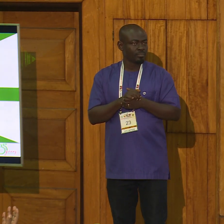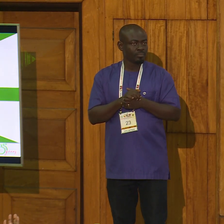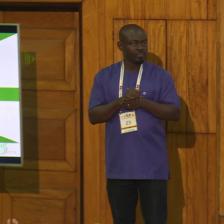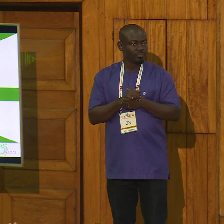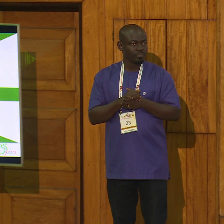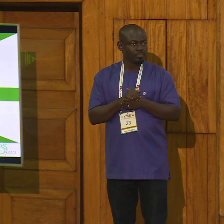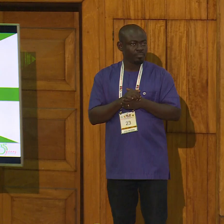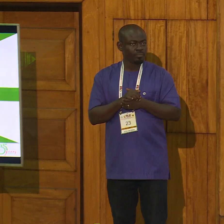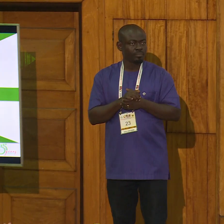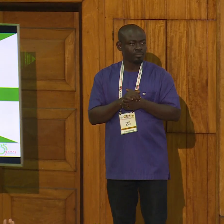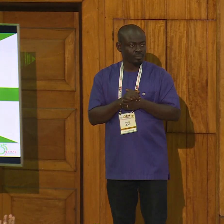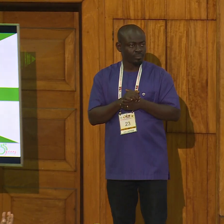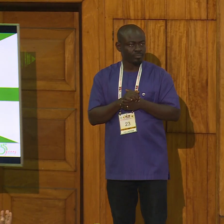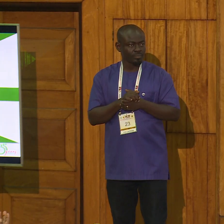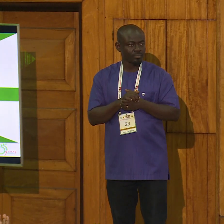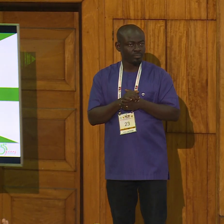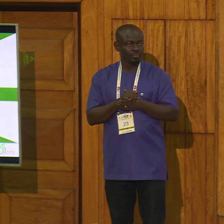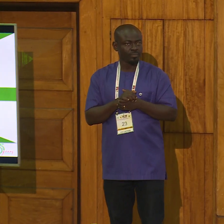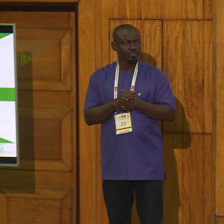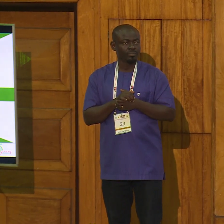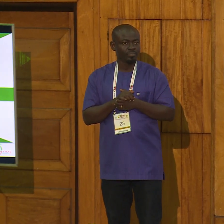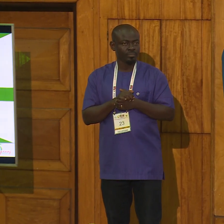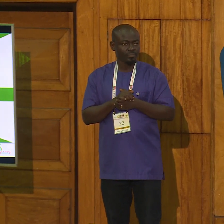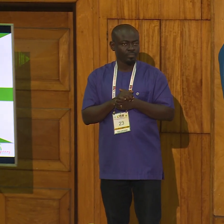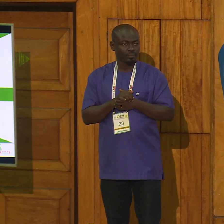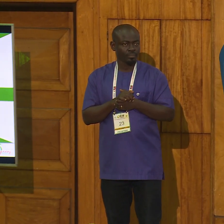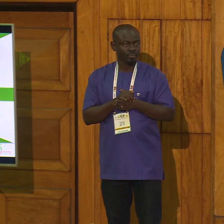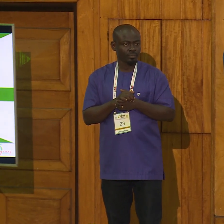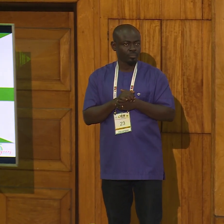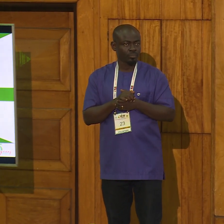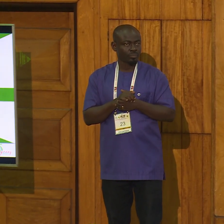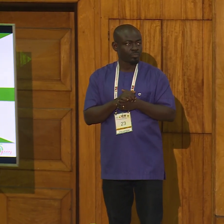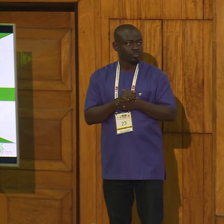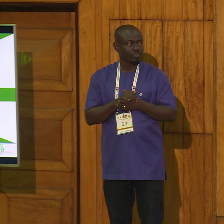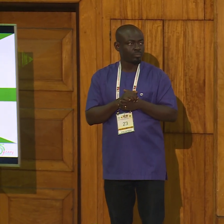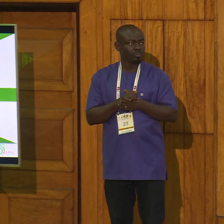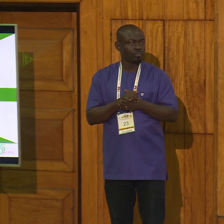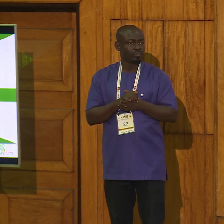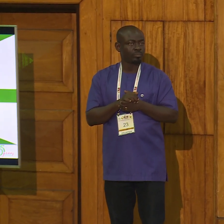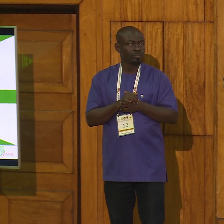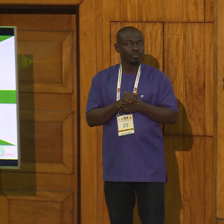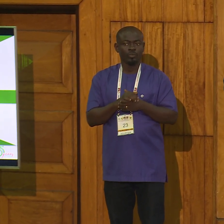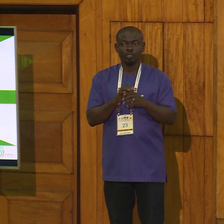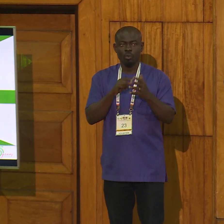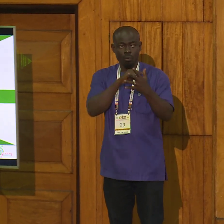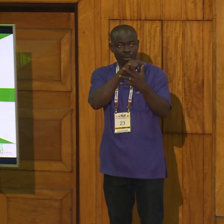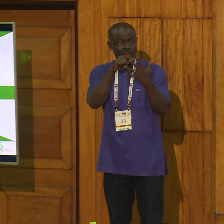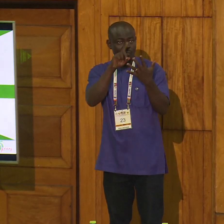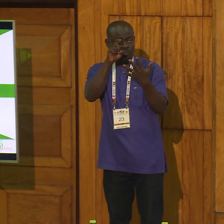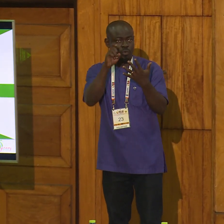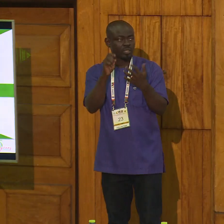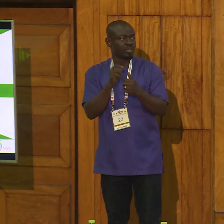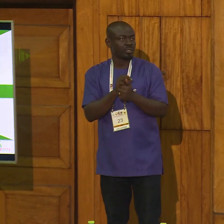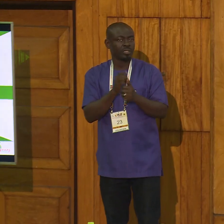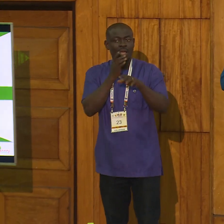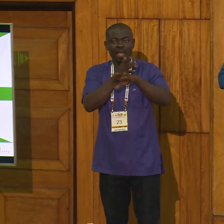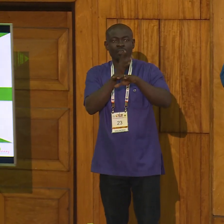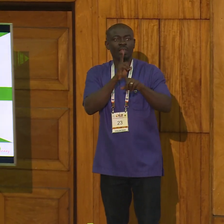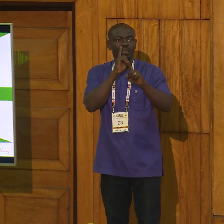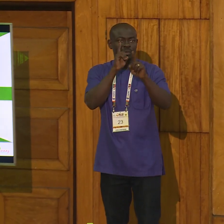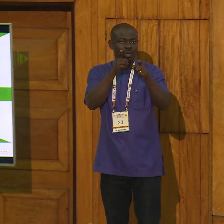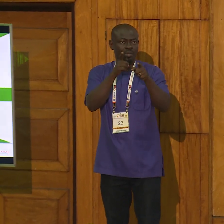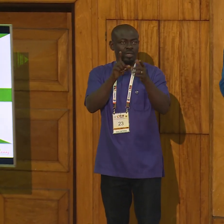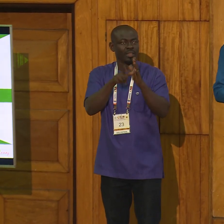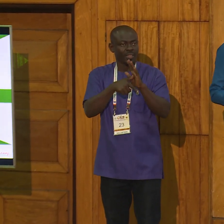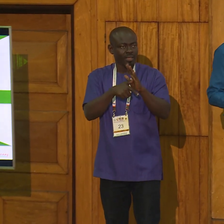Okay, the mic is coming. It's next to you. So we'll take a round of 5 questions, then he respond. Then